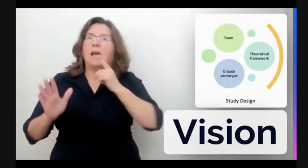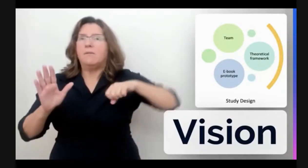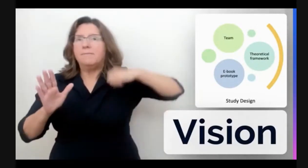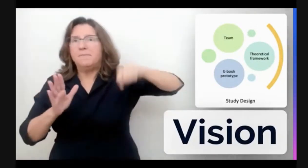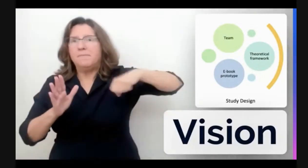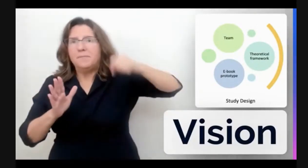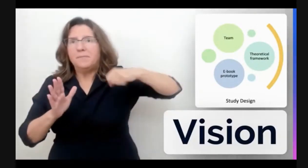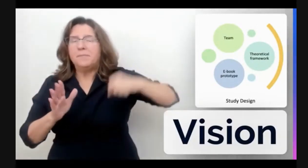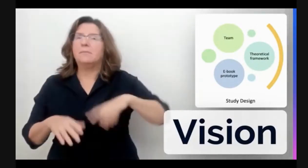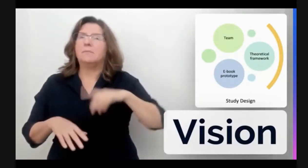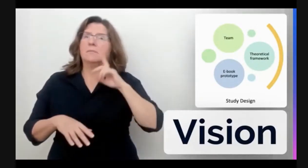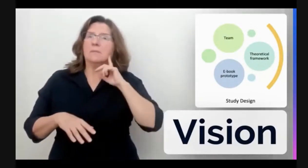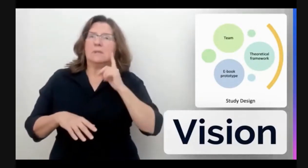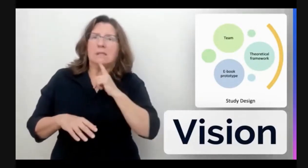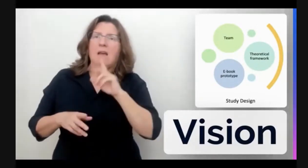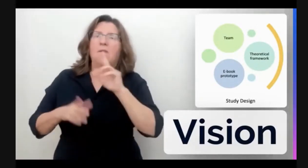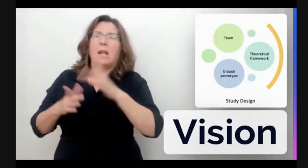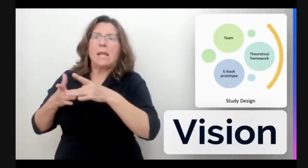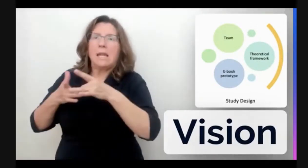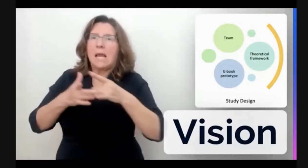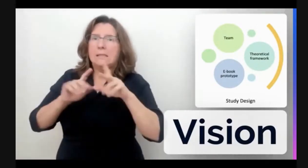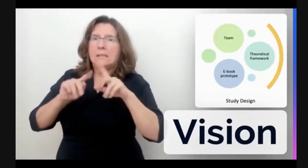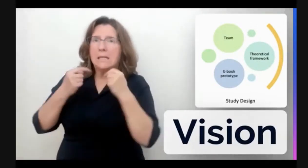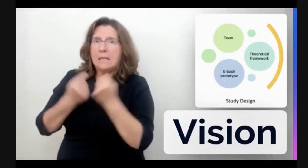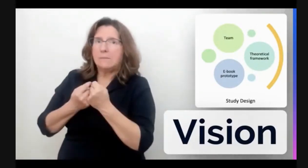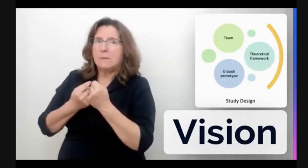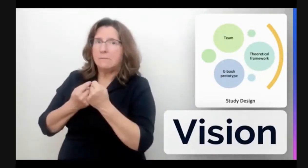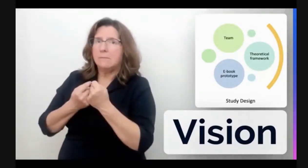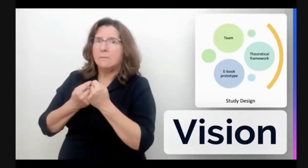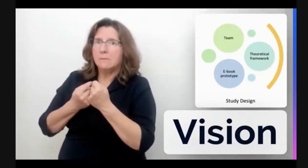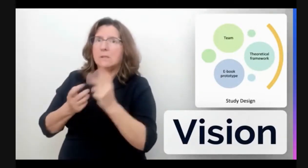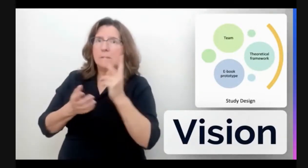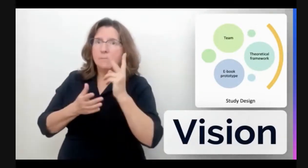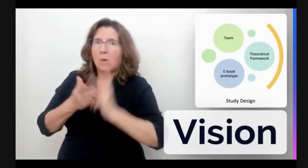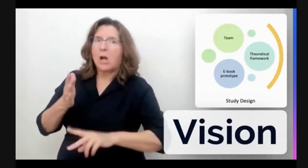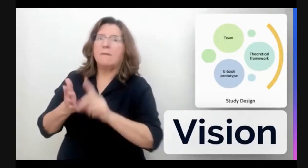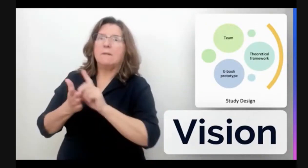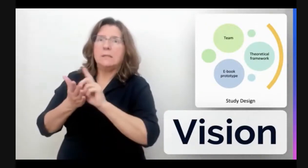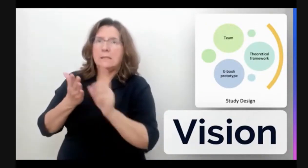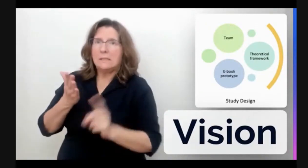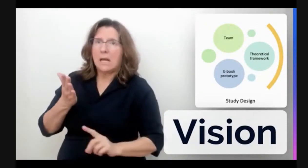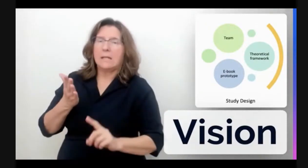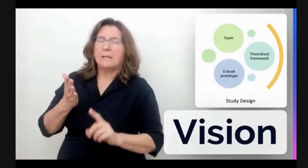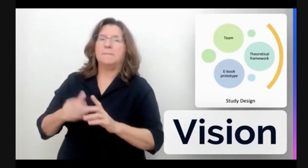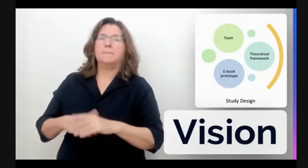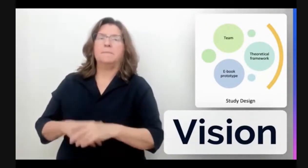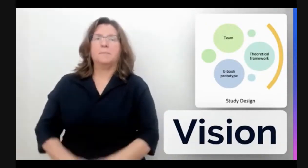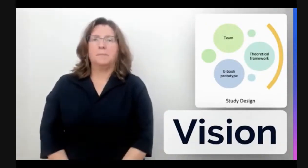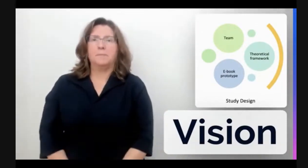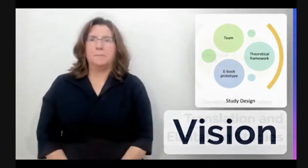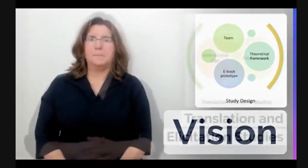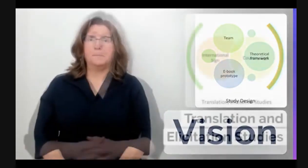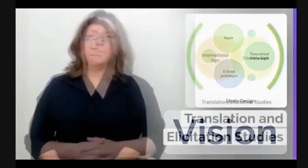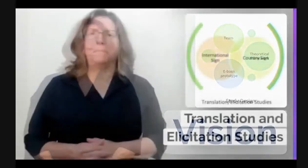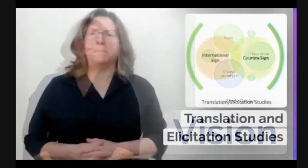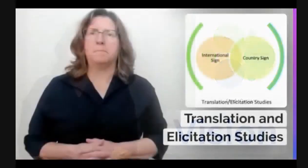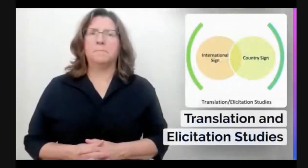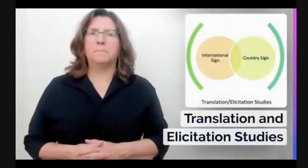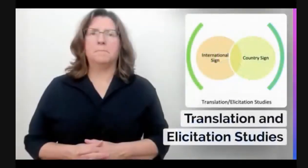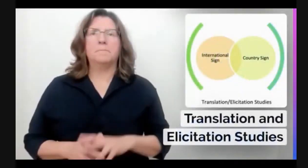signers, deaf artists, deaf filmmakers, deaf production staff, and so on to be involved in the design.